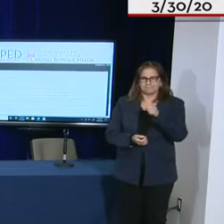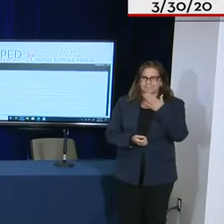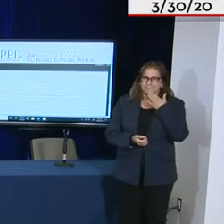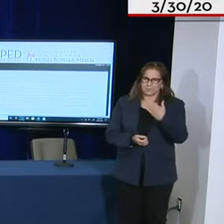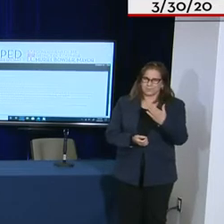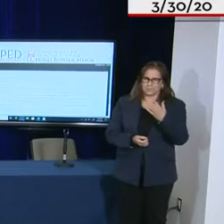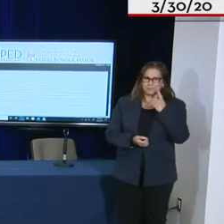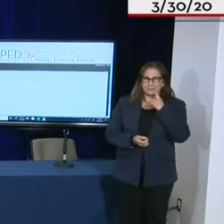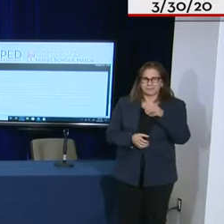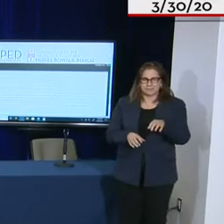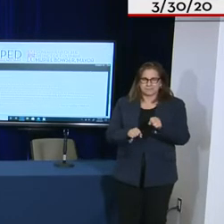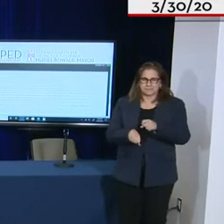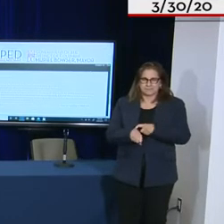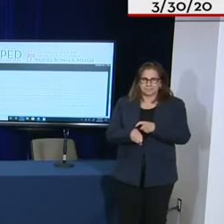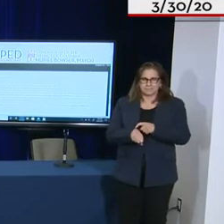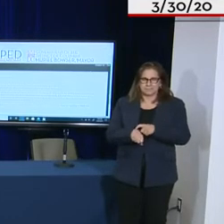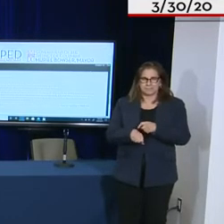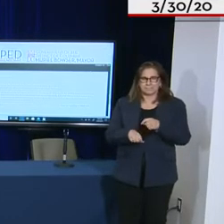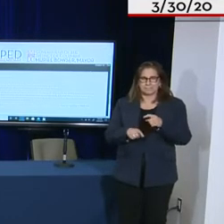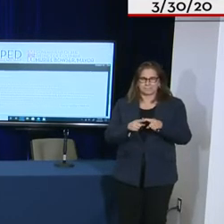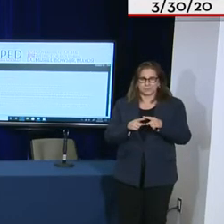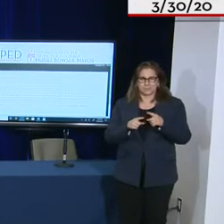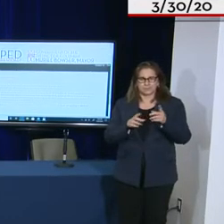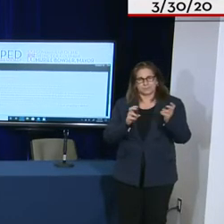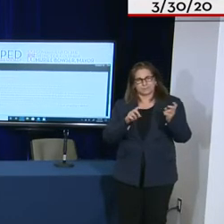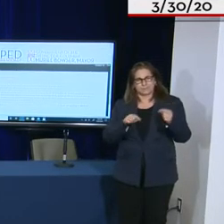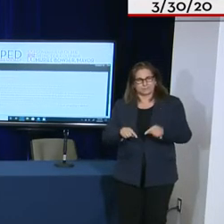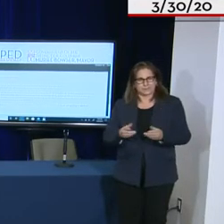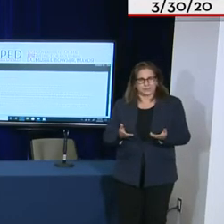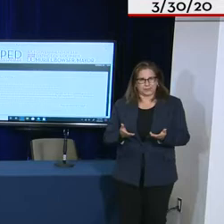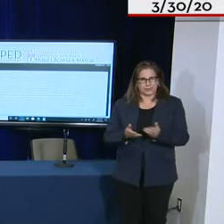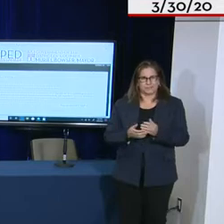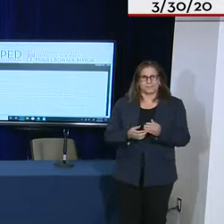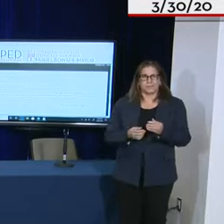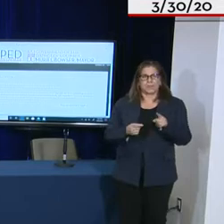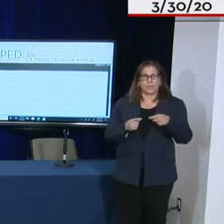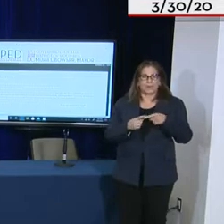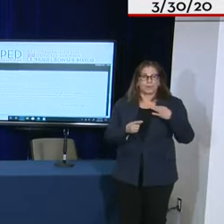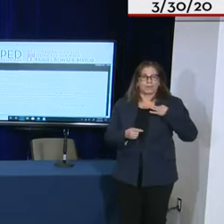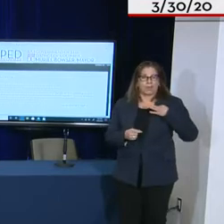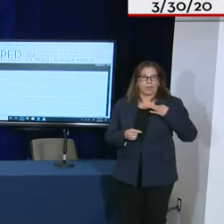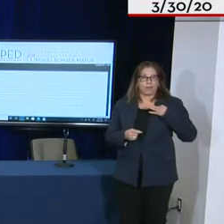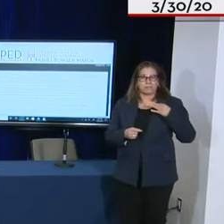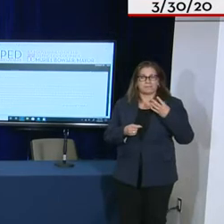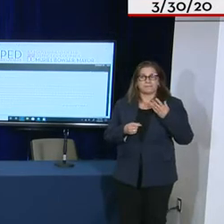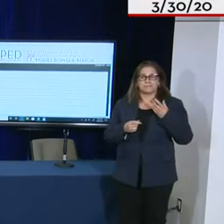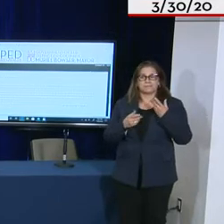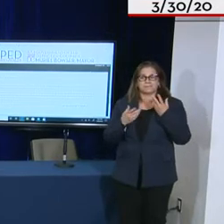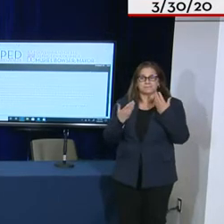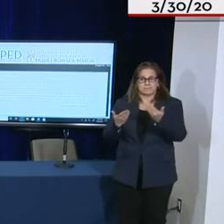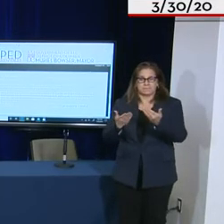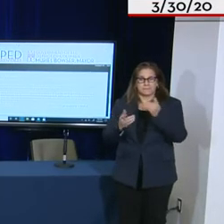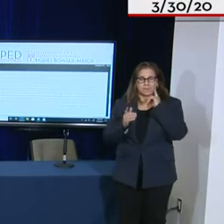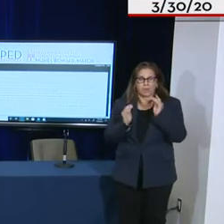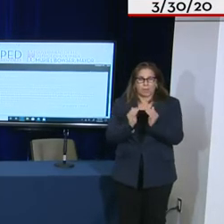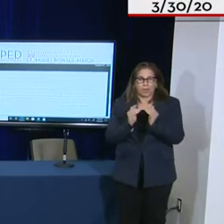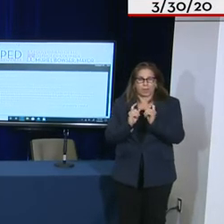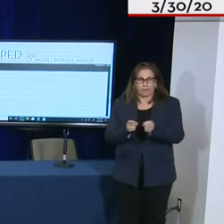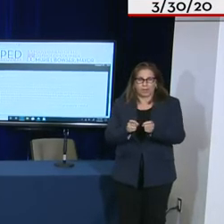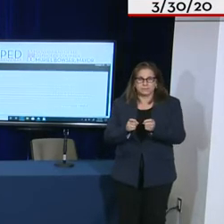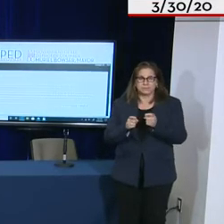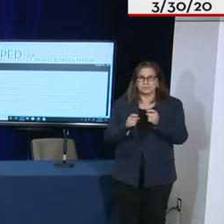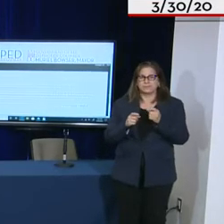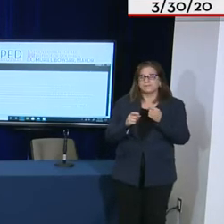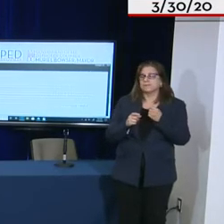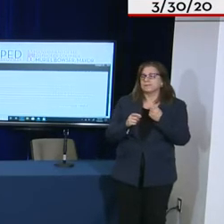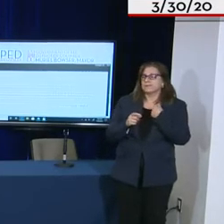here in D.C. Quick question. Once the applications are submitted for the micro grant program, how long do you expect until decisions? Our hope is to get those